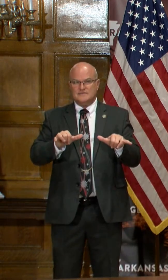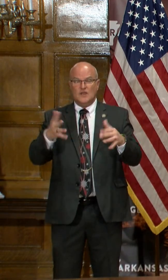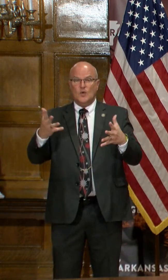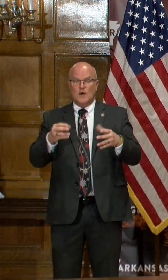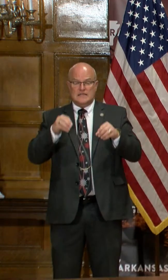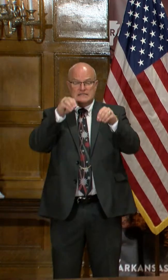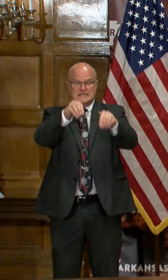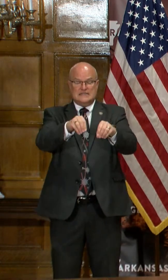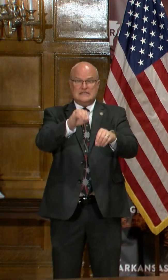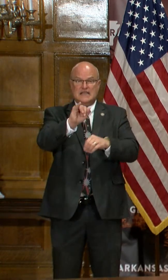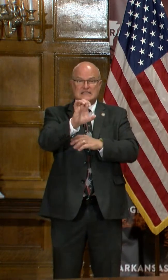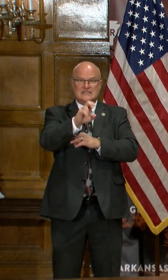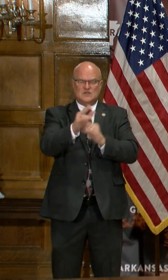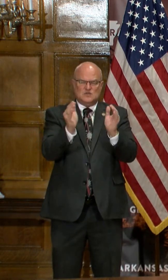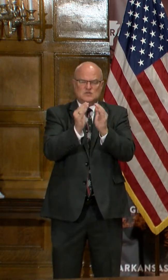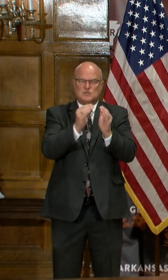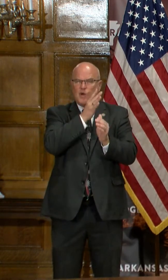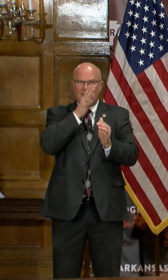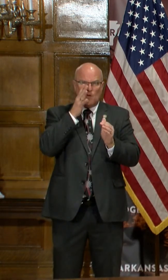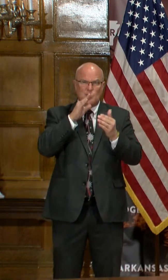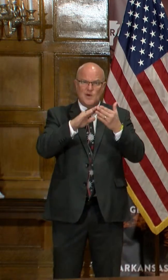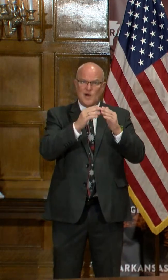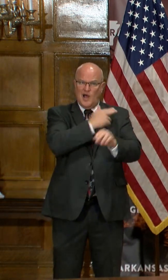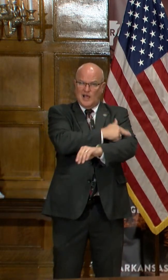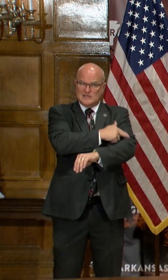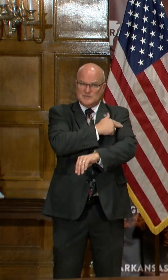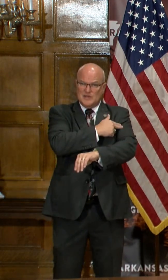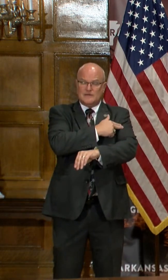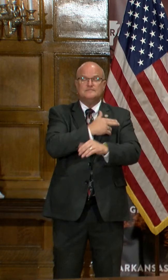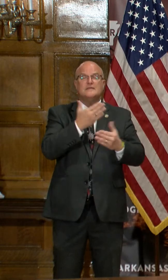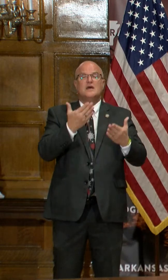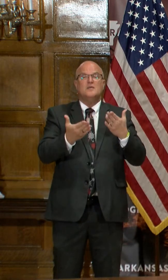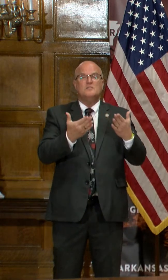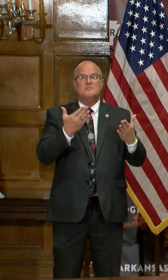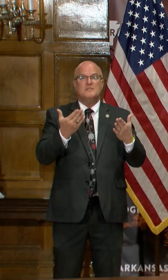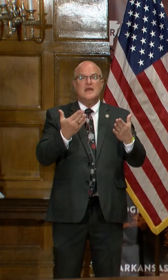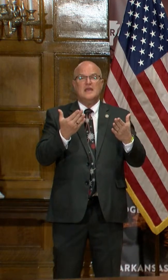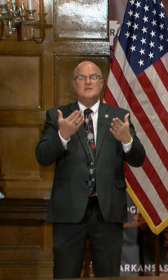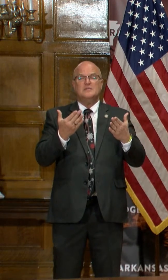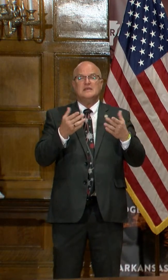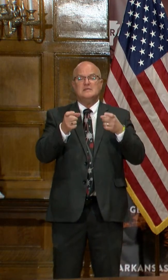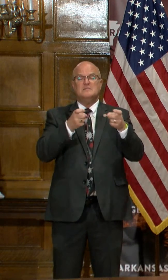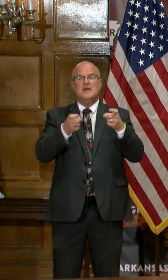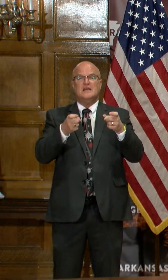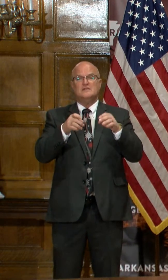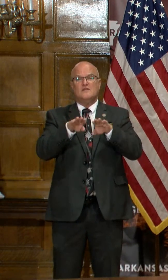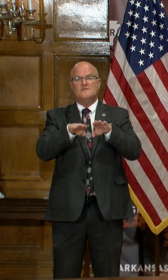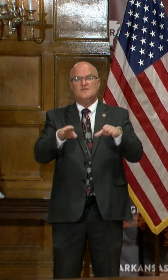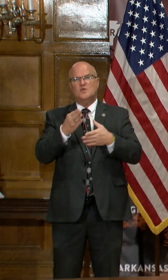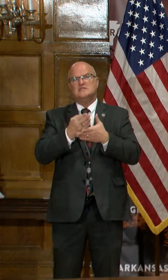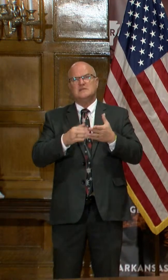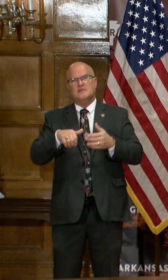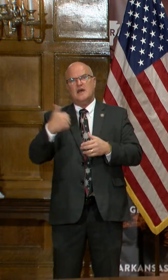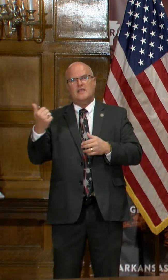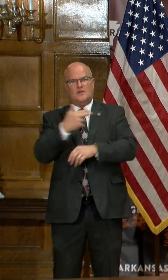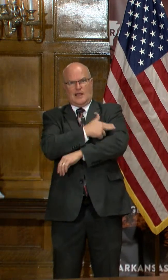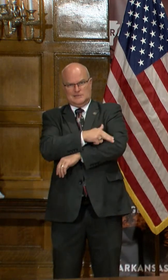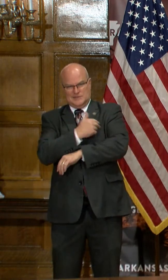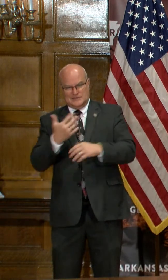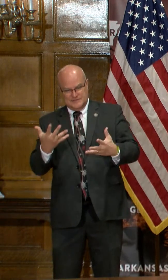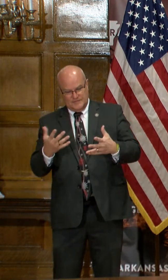into an ICU, say in a smaller rural hospital, might be something that's applicable to be managed on the floor in some of our larger hospitals. And